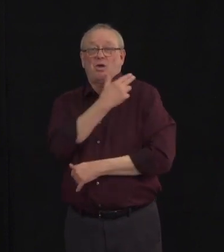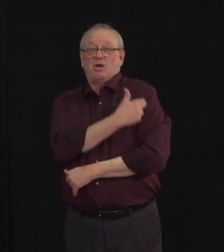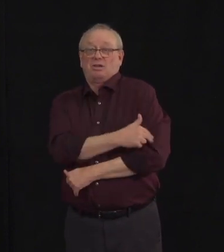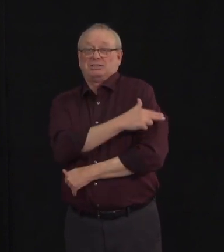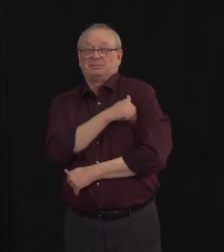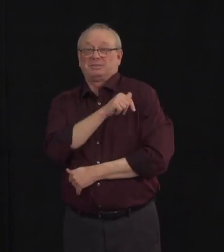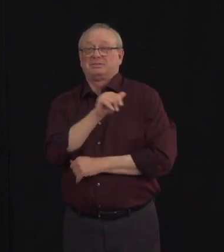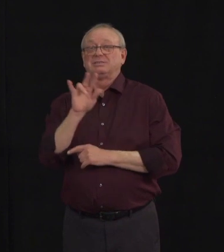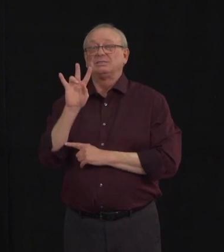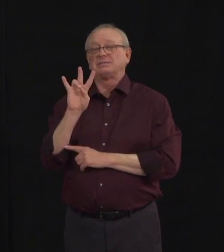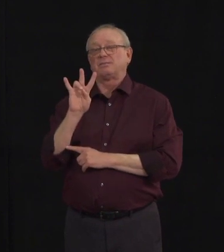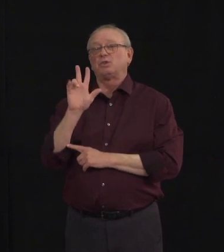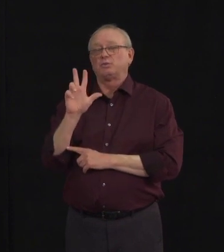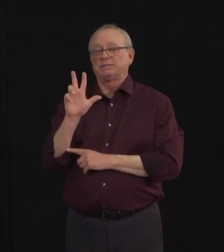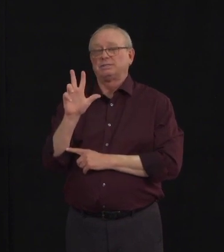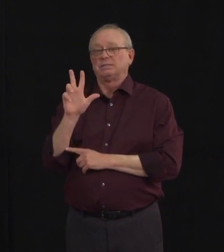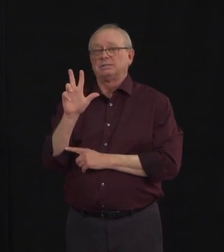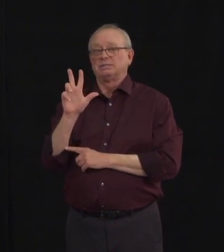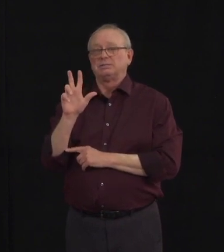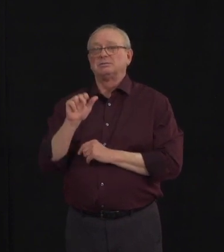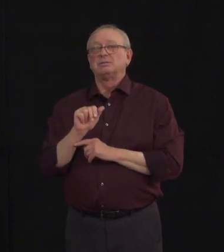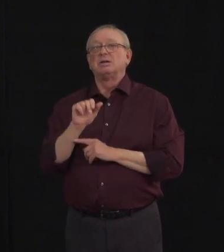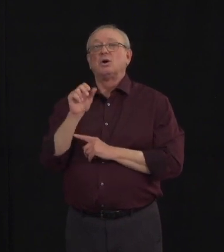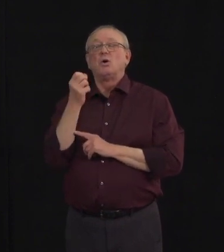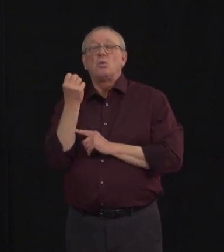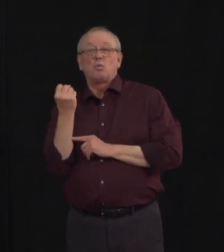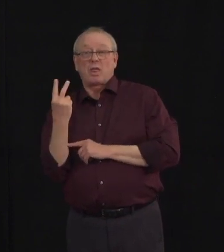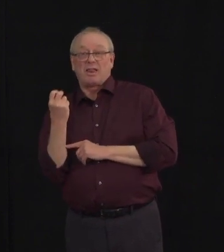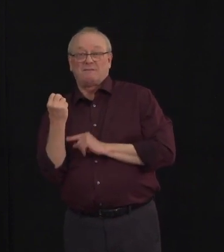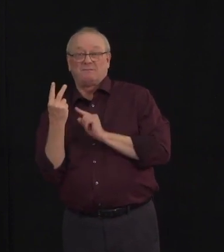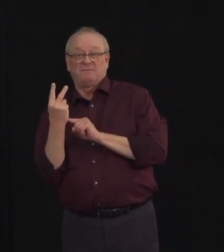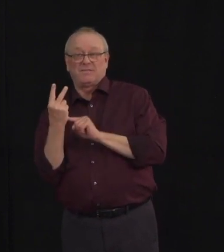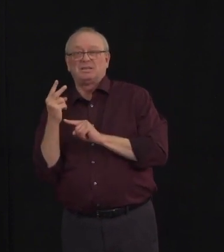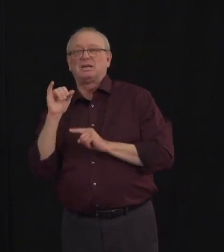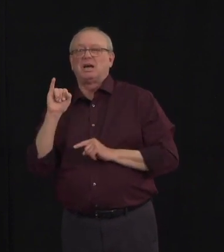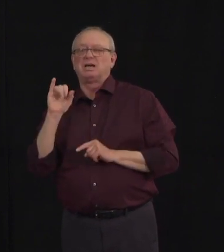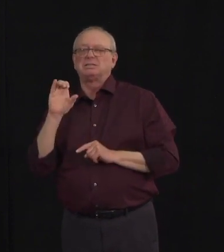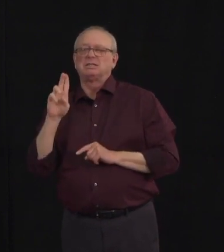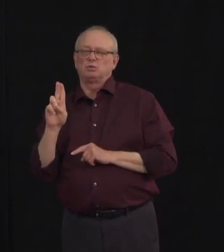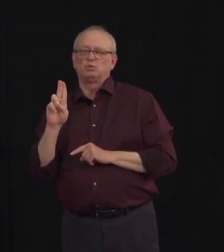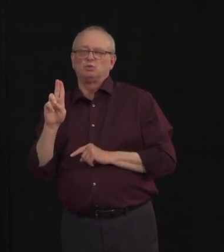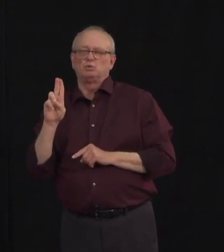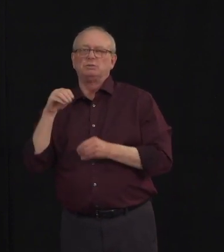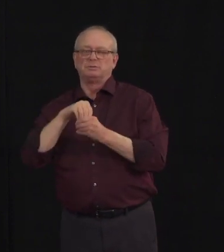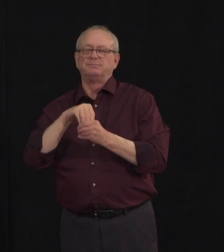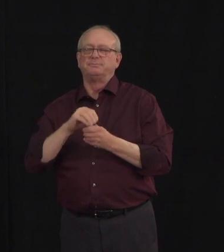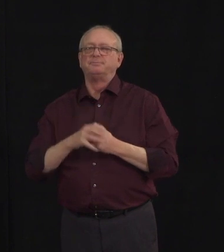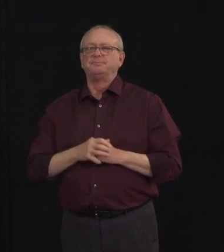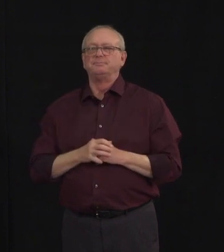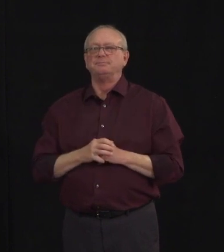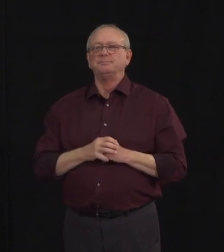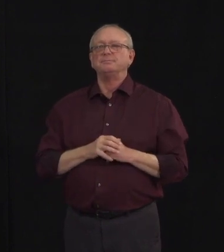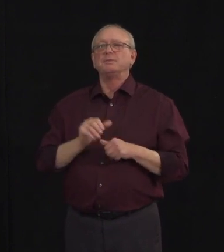with COVID-19, with 12 of those admitted to ICUs. In total, there are now